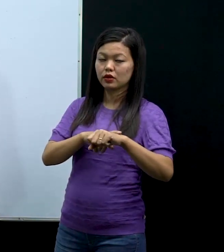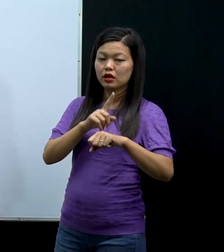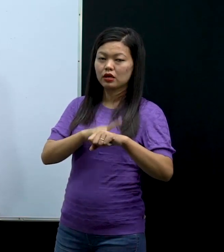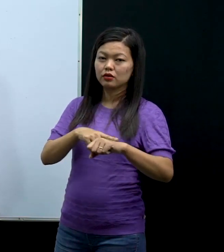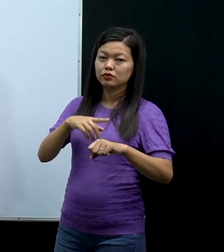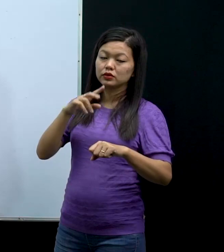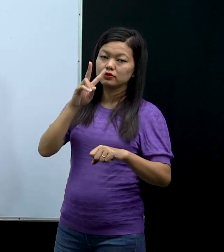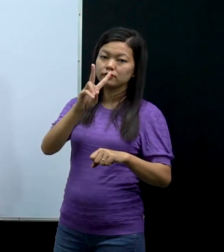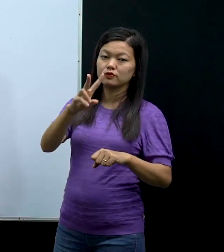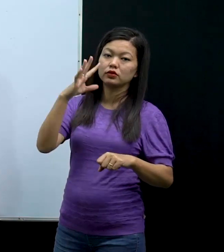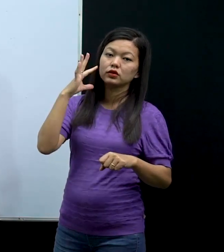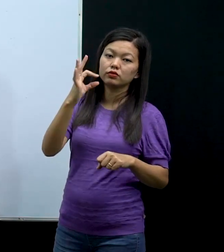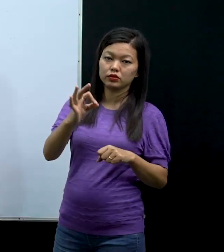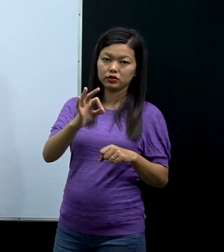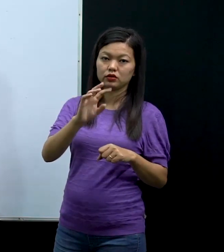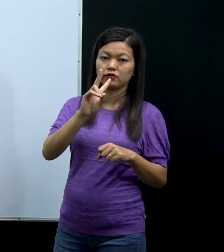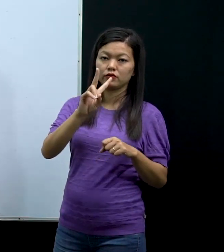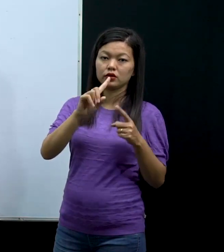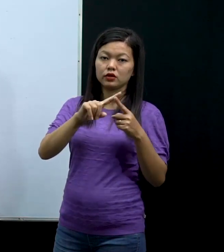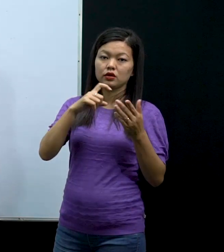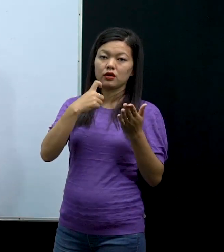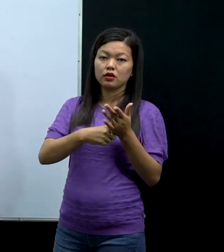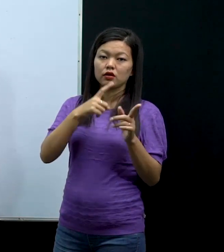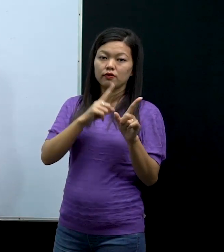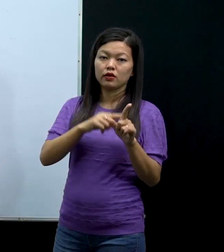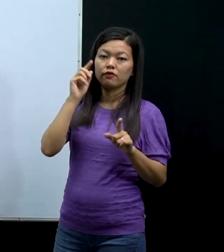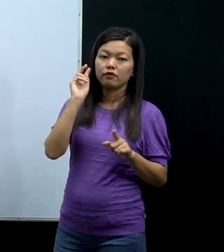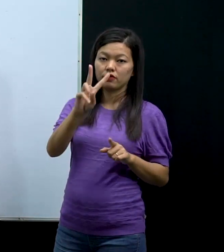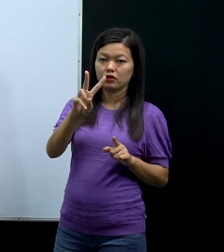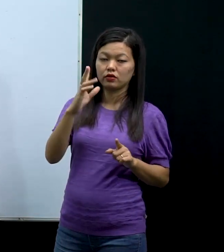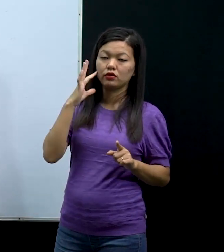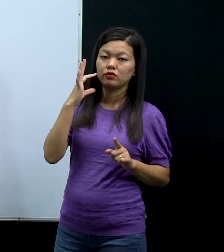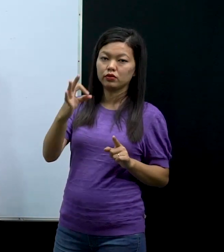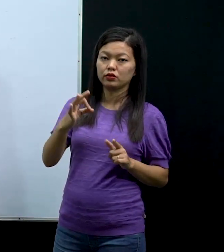that. Okay, and the venue where the celebration or the occasion